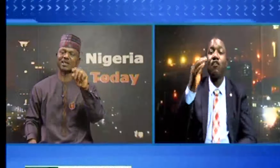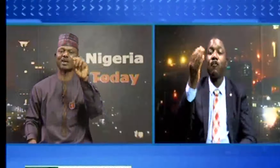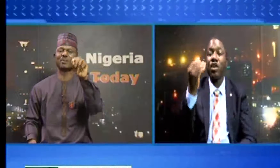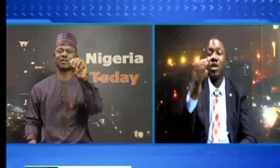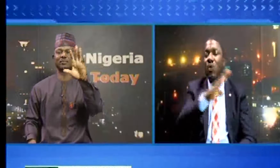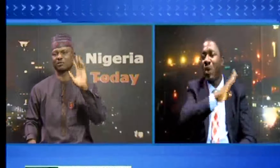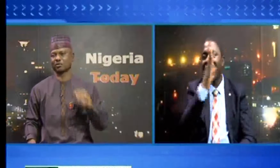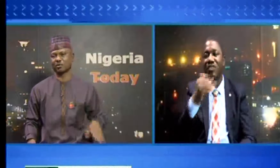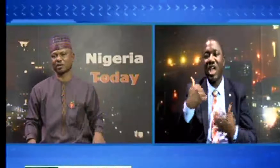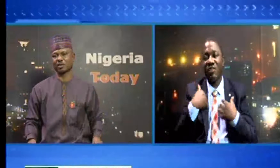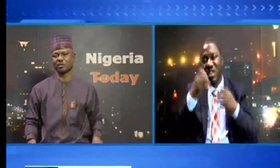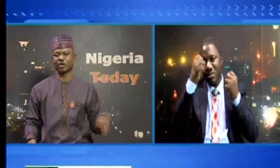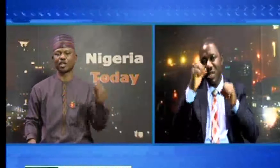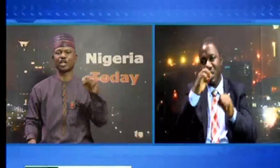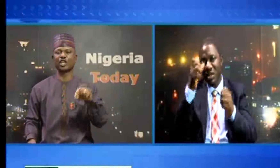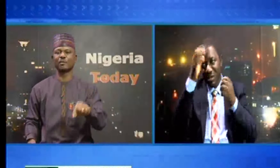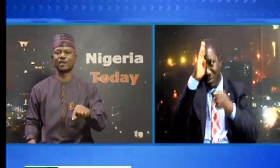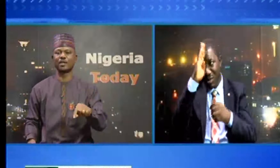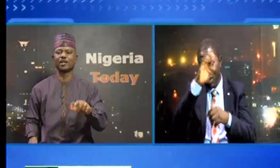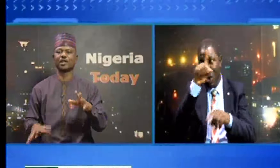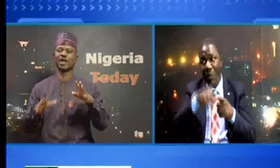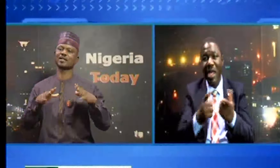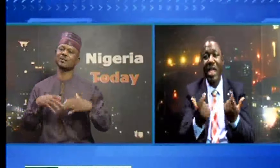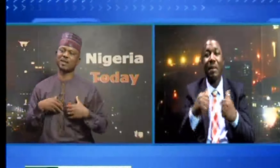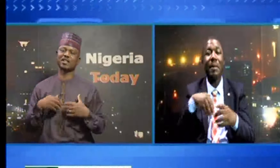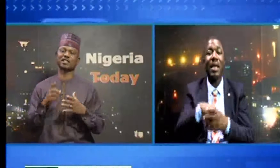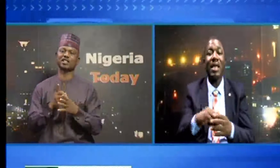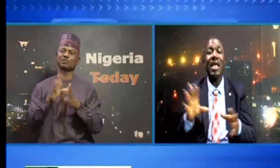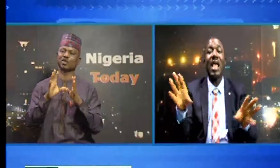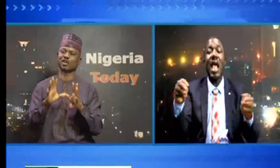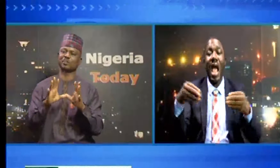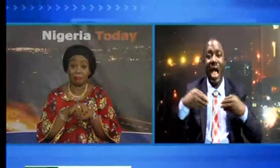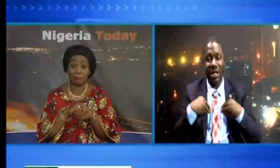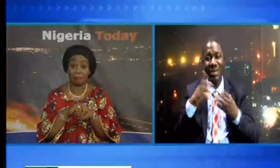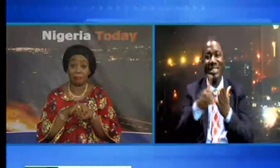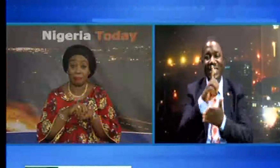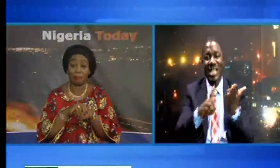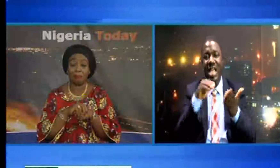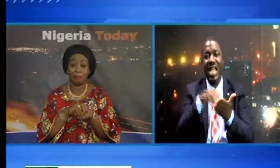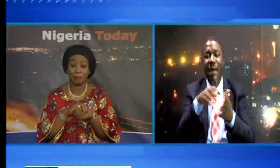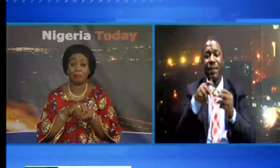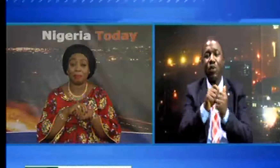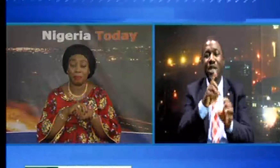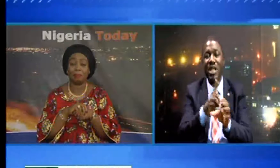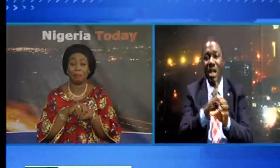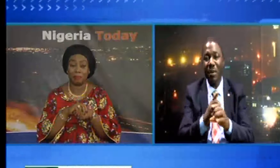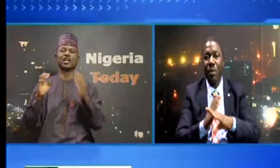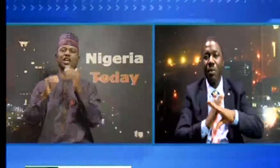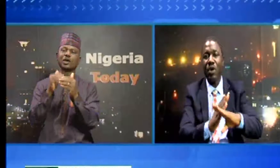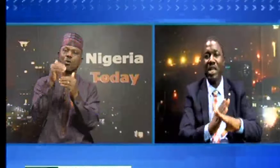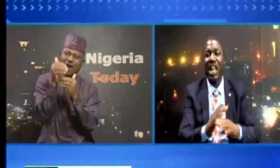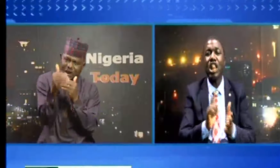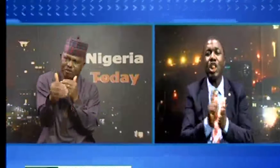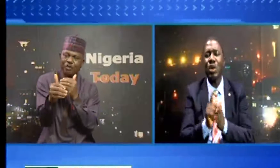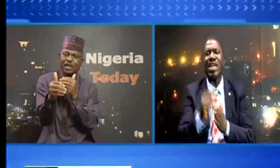president like President Muhammadu Buhari. When he came in, he accepted the Discrimination Against Persons with Disability Prohibition Act 2018.